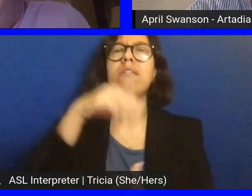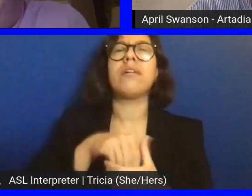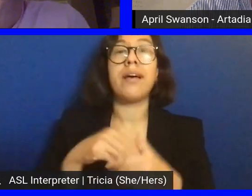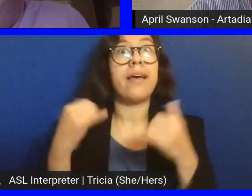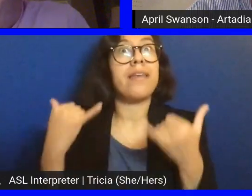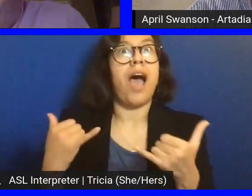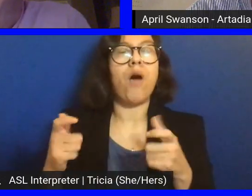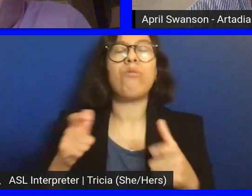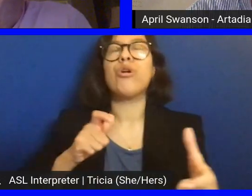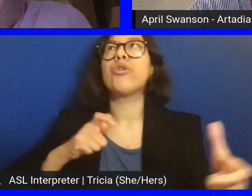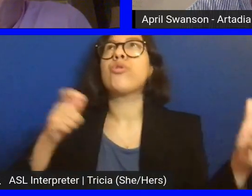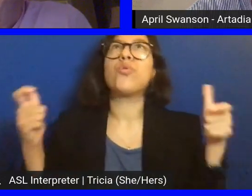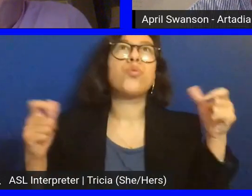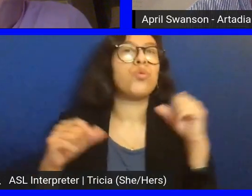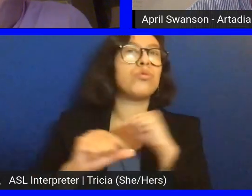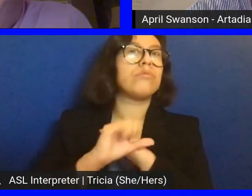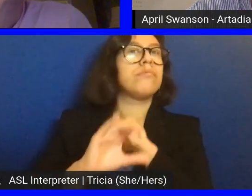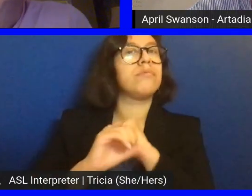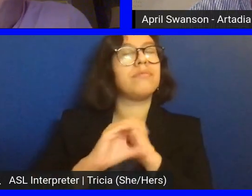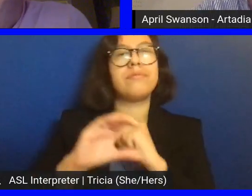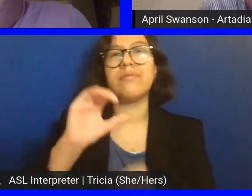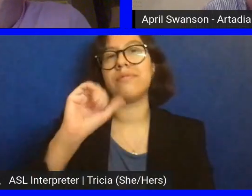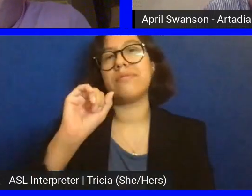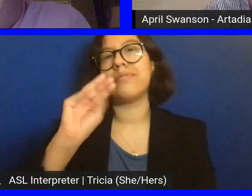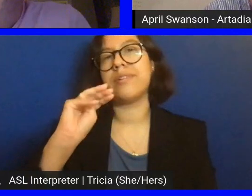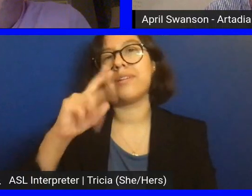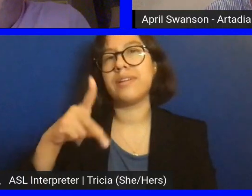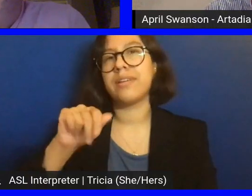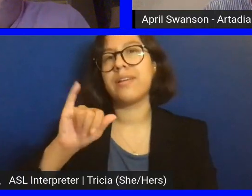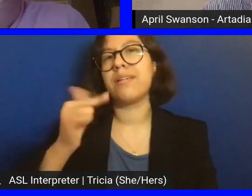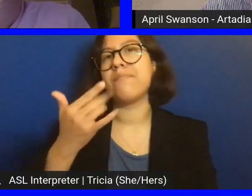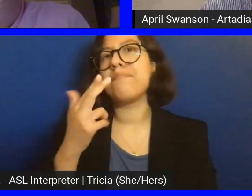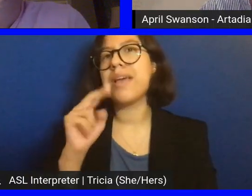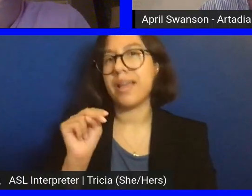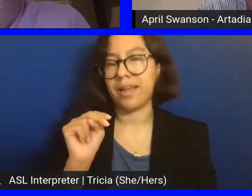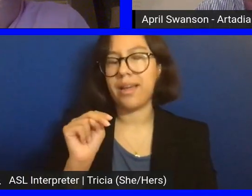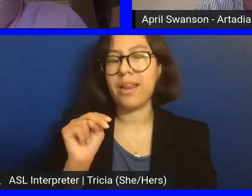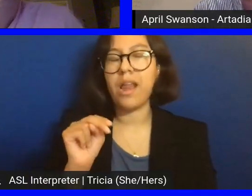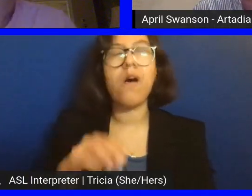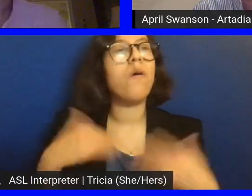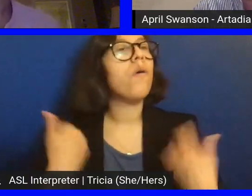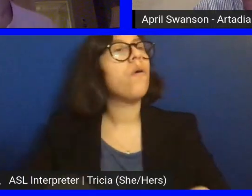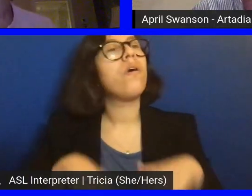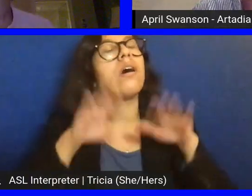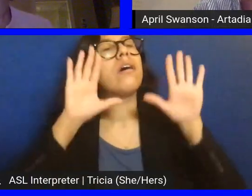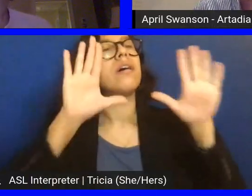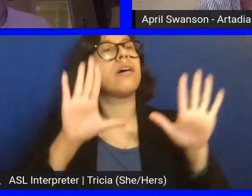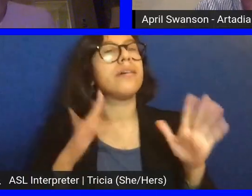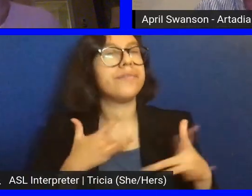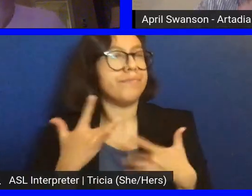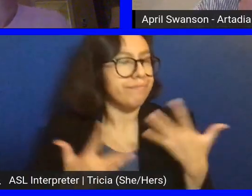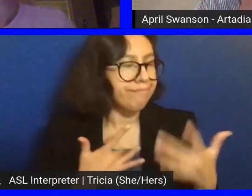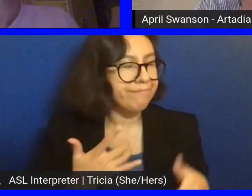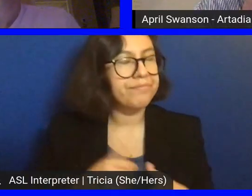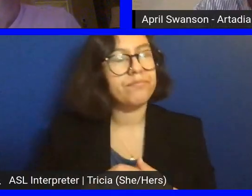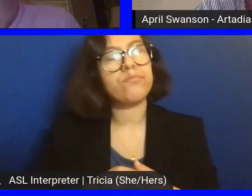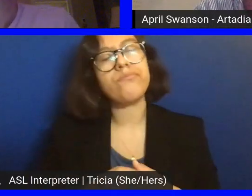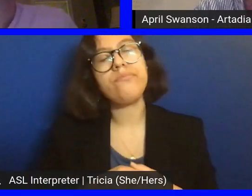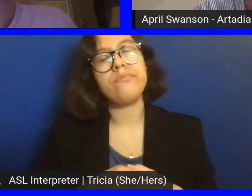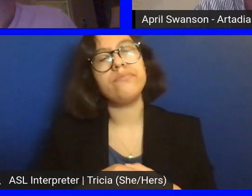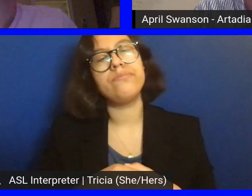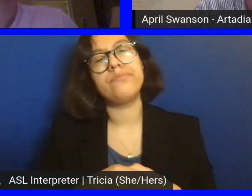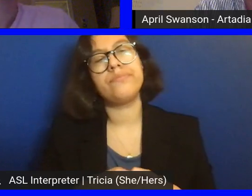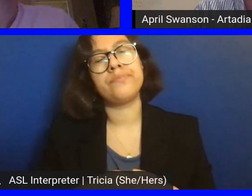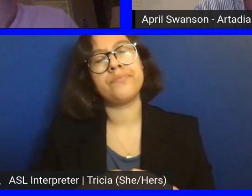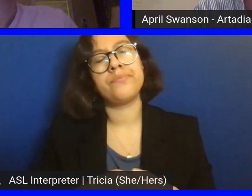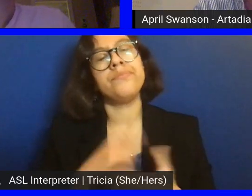biggest campaign yet. It's exciting. That's amazing. And I wanted to talk to you too a little bit about, you know, I think